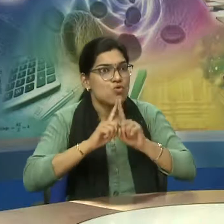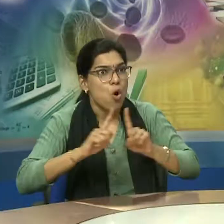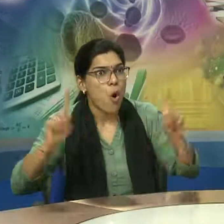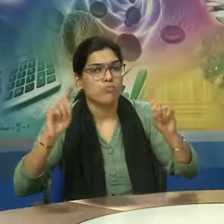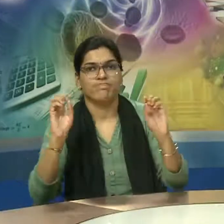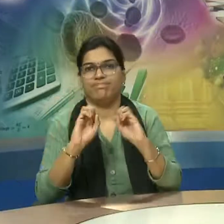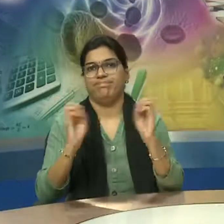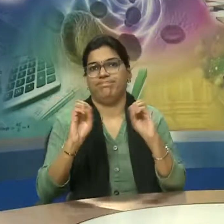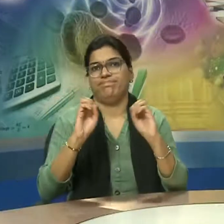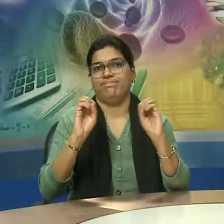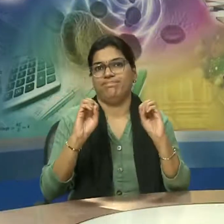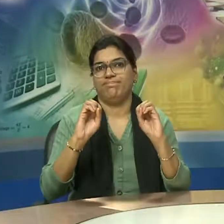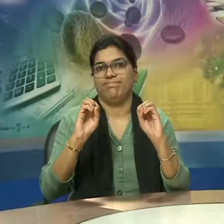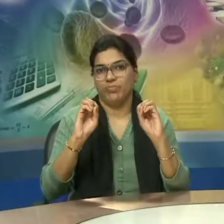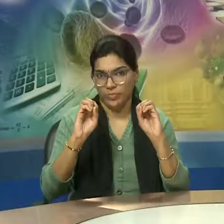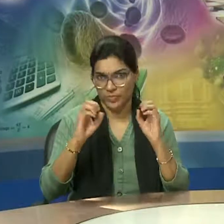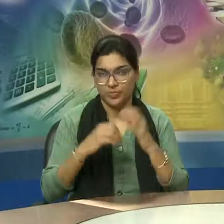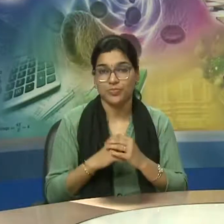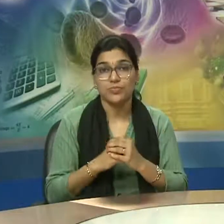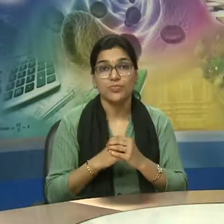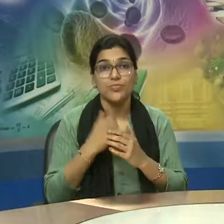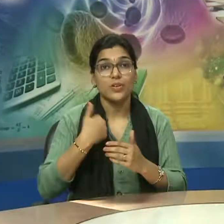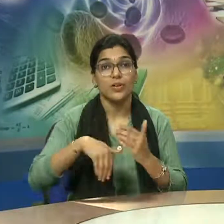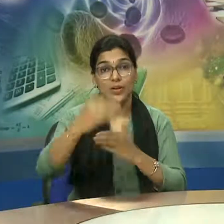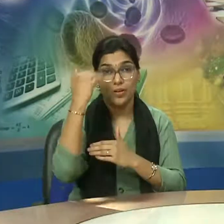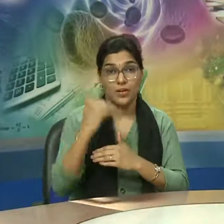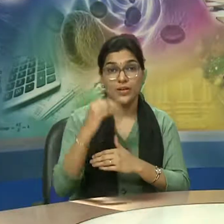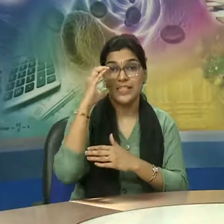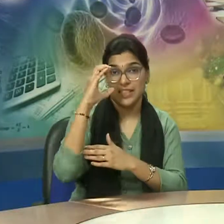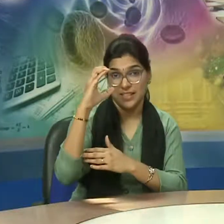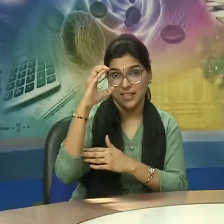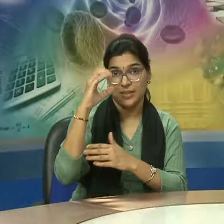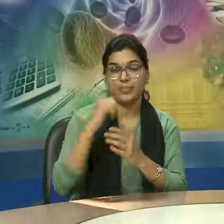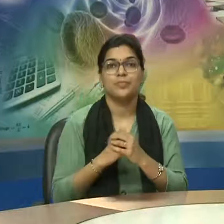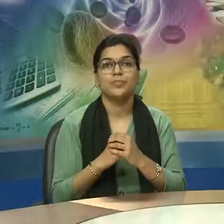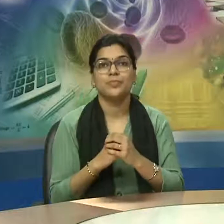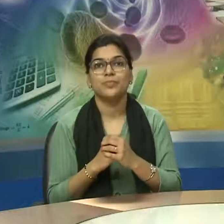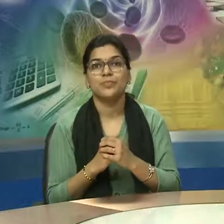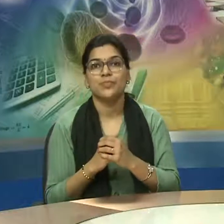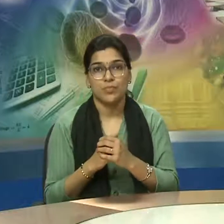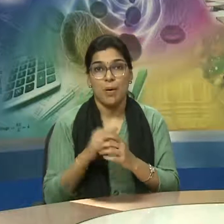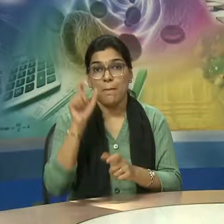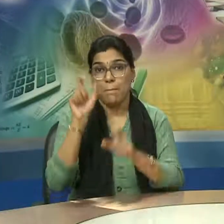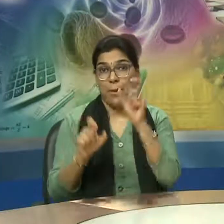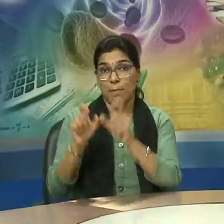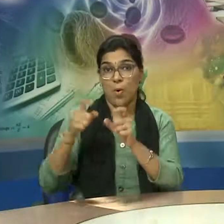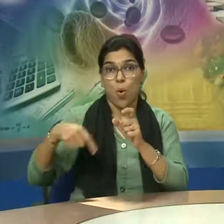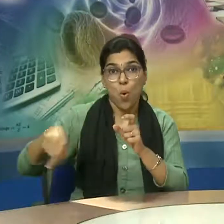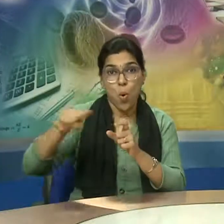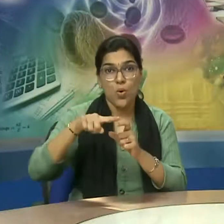B. One is no longer welcome if he/she visits